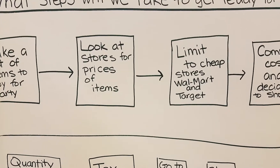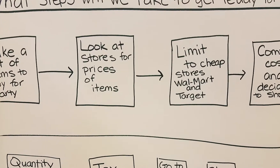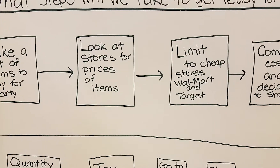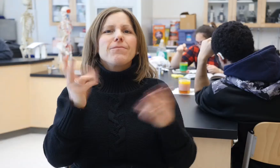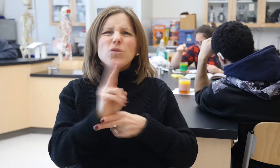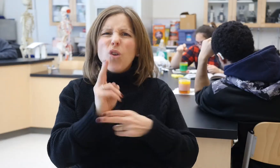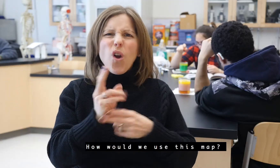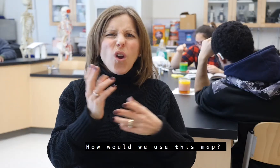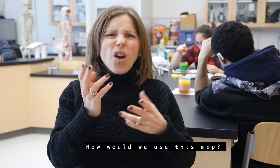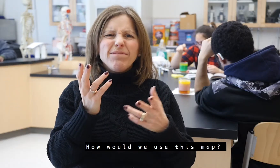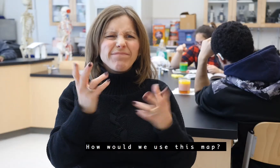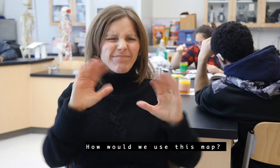How would we use this map?